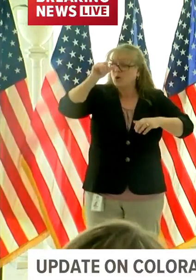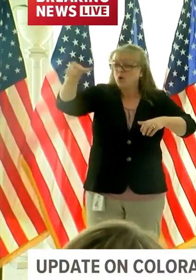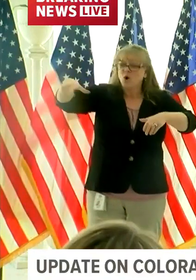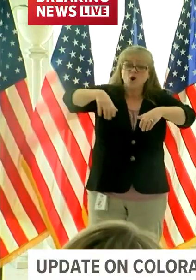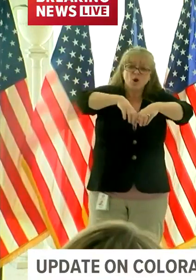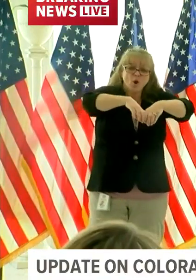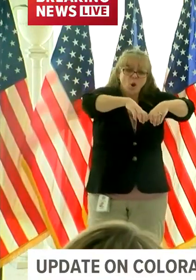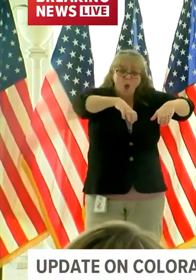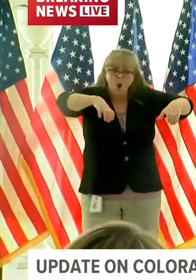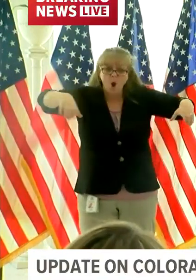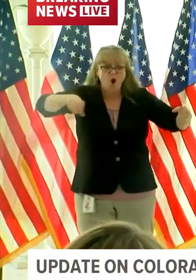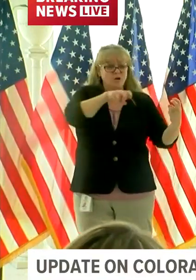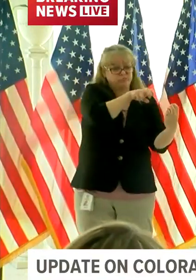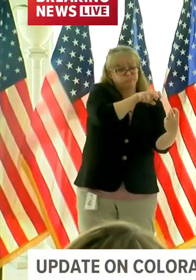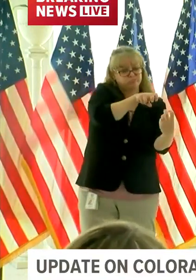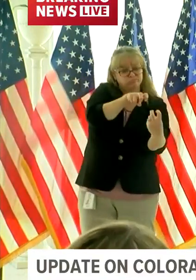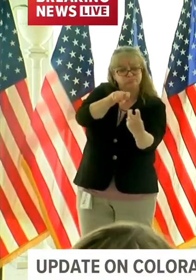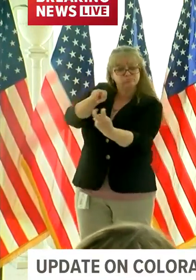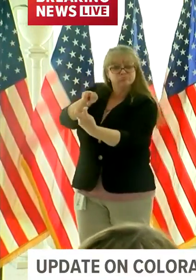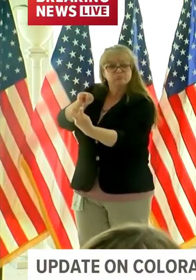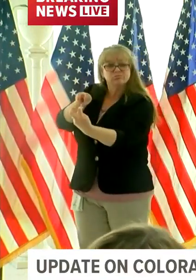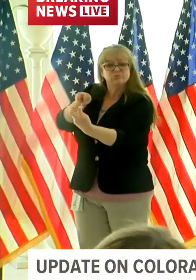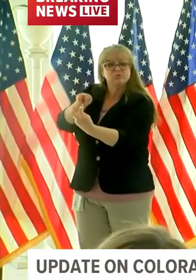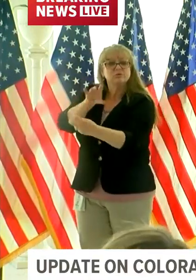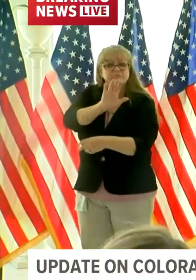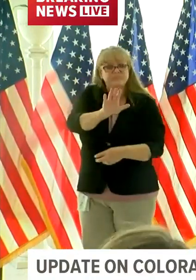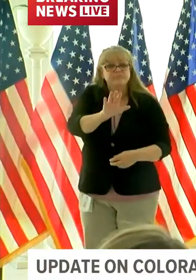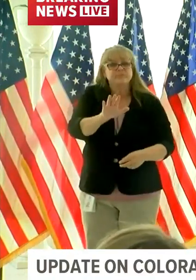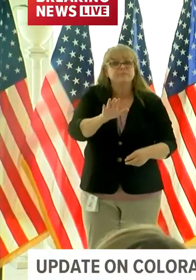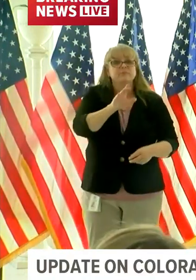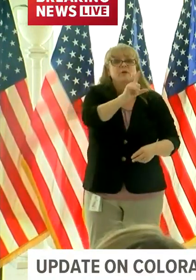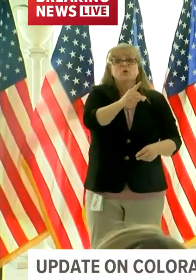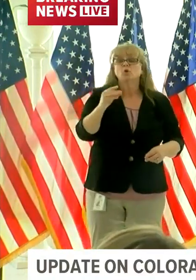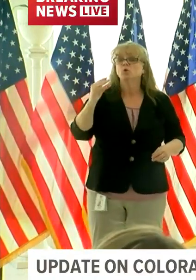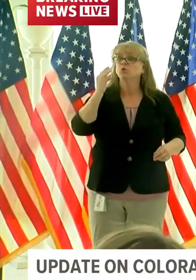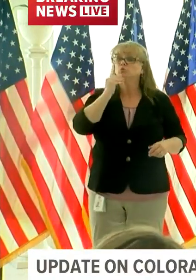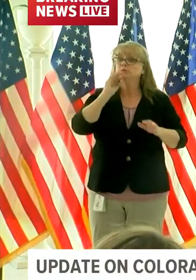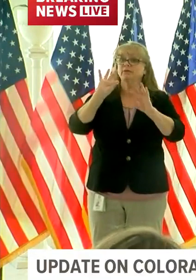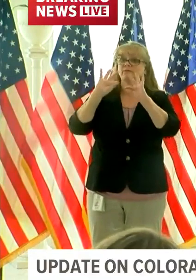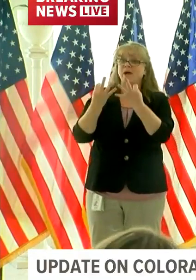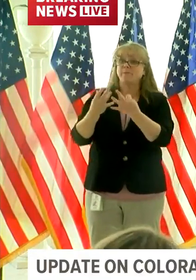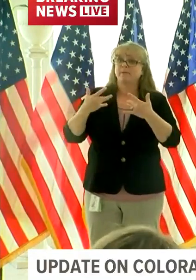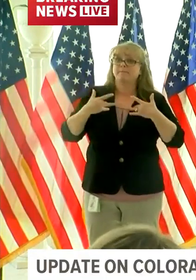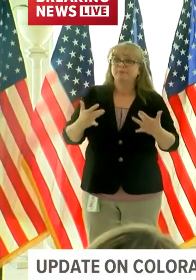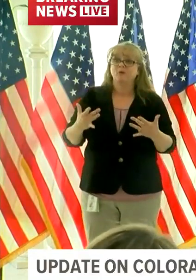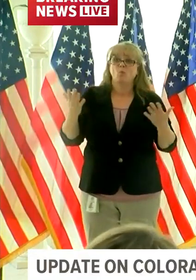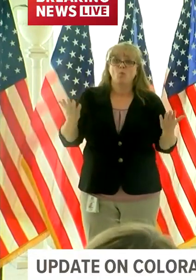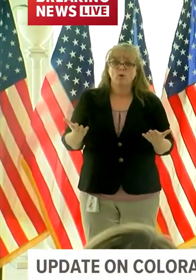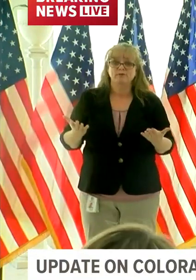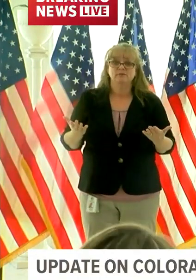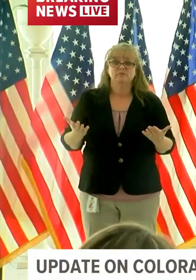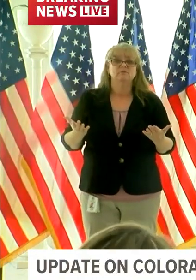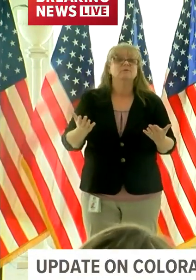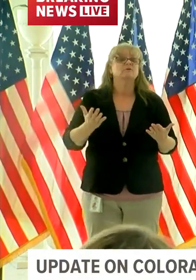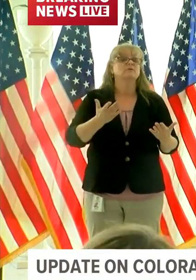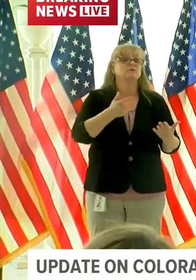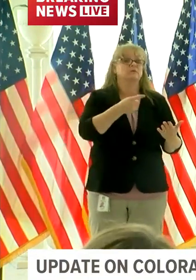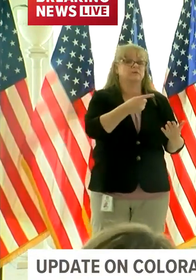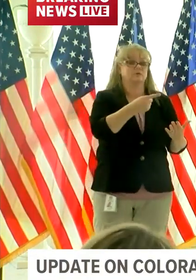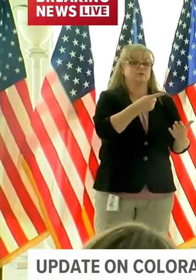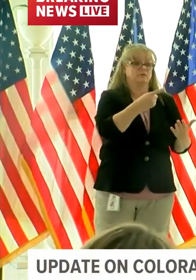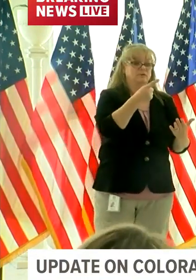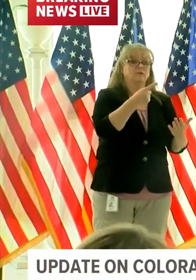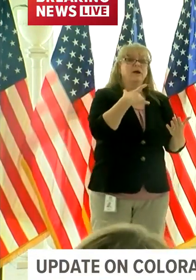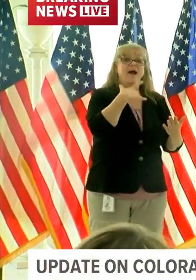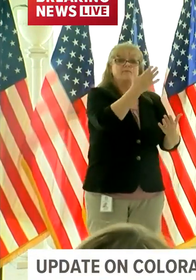And part of what Jewish families do to honor the Passover tradition, as well as their guests, many Christians also honor